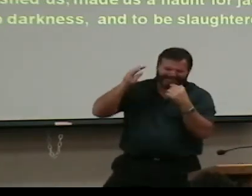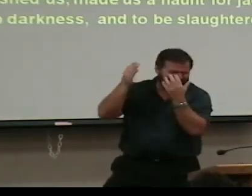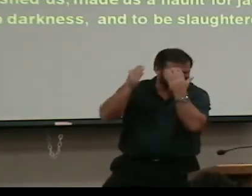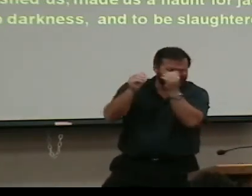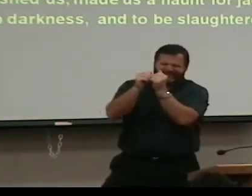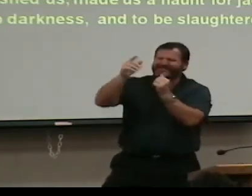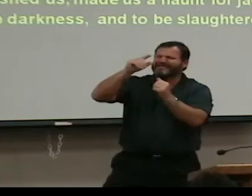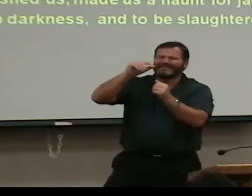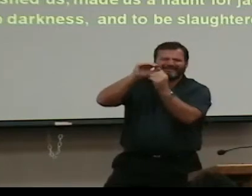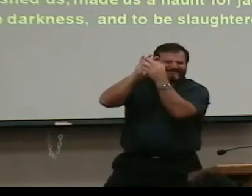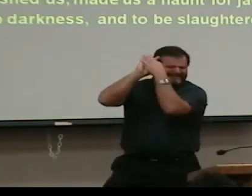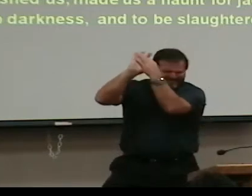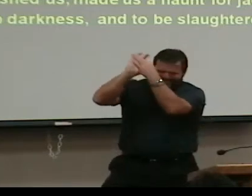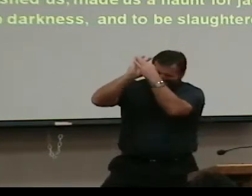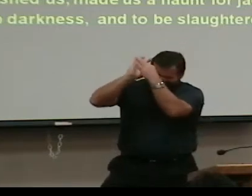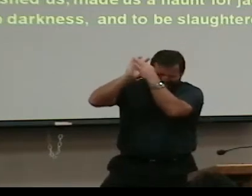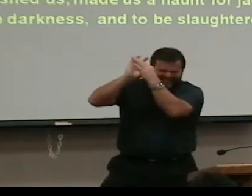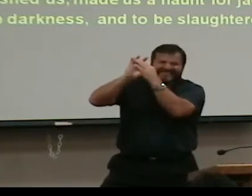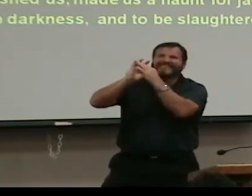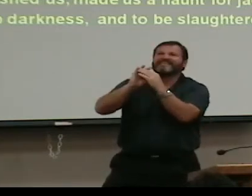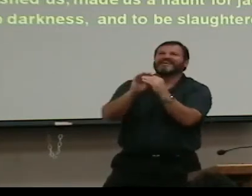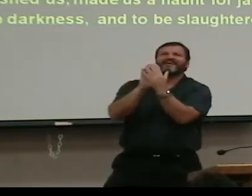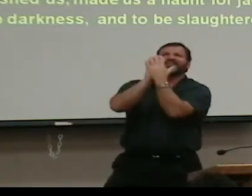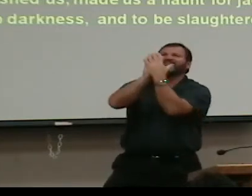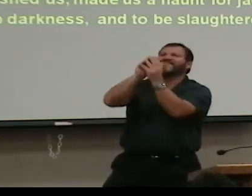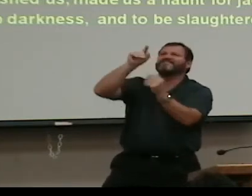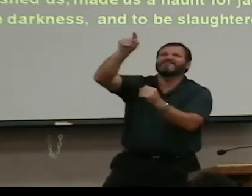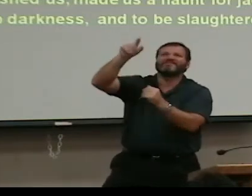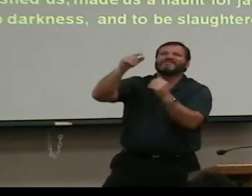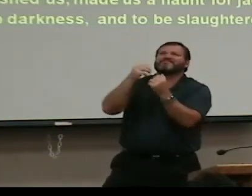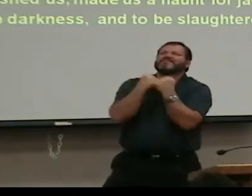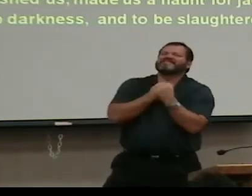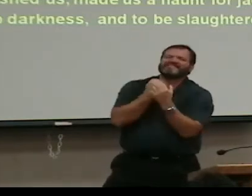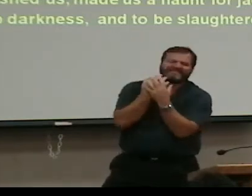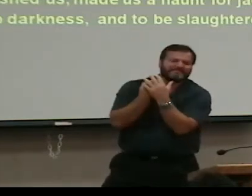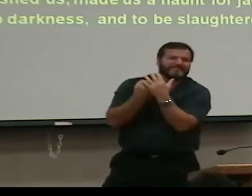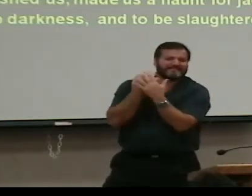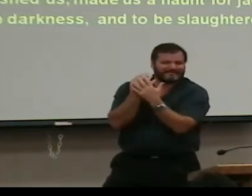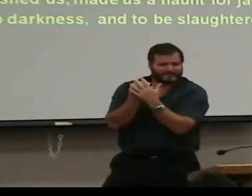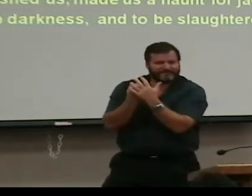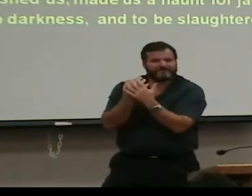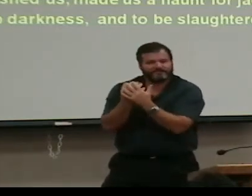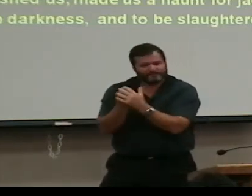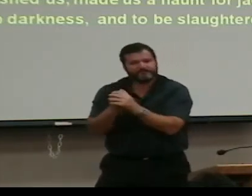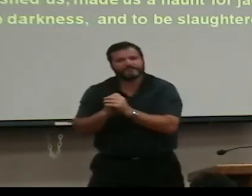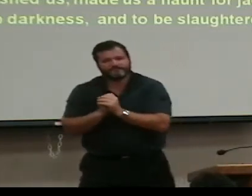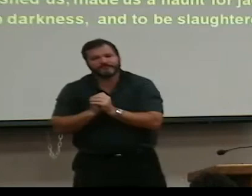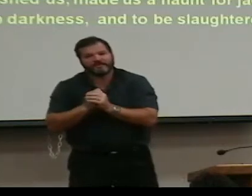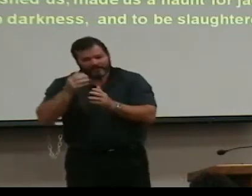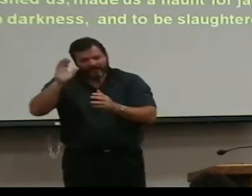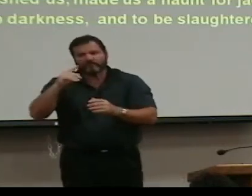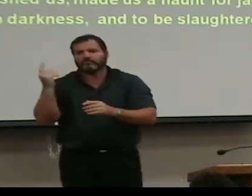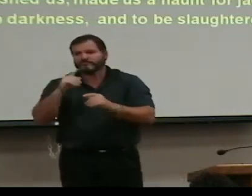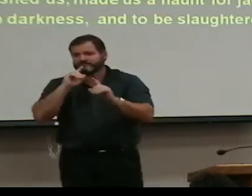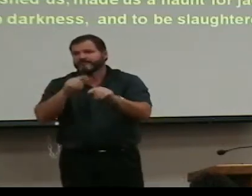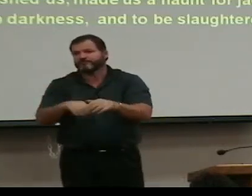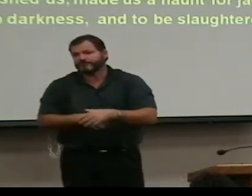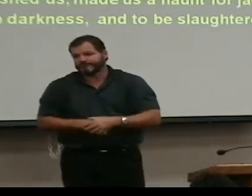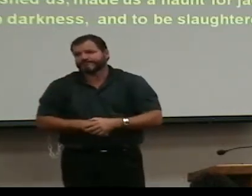out. Please, please help us. We want a relationship with you. We need your help. We're pleading for that. And